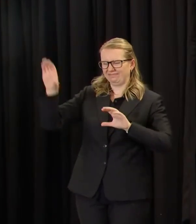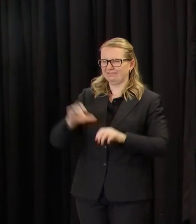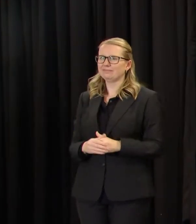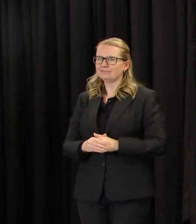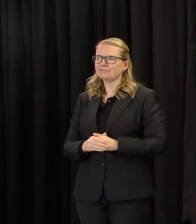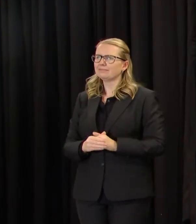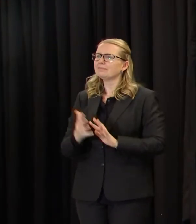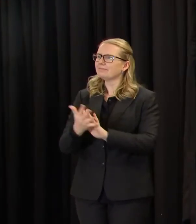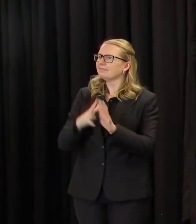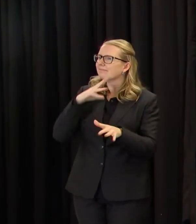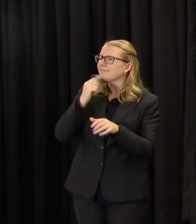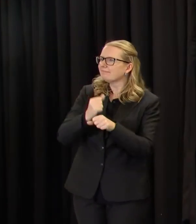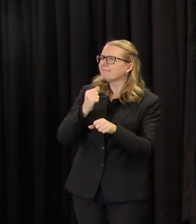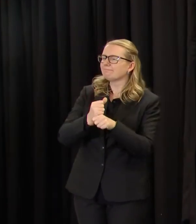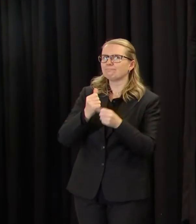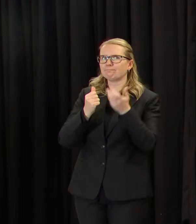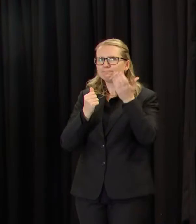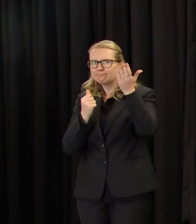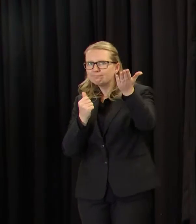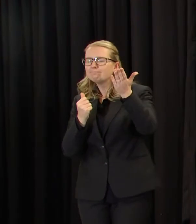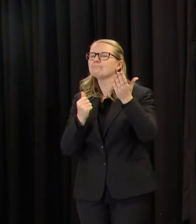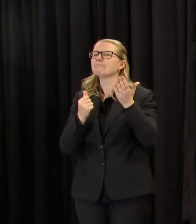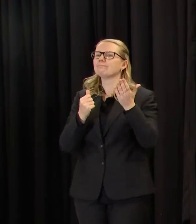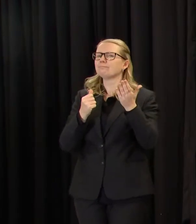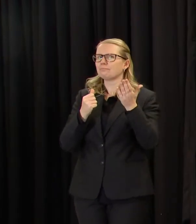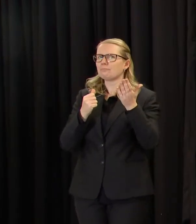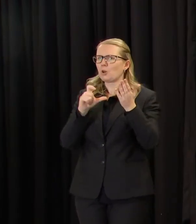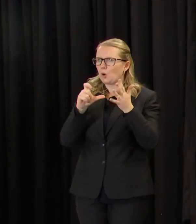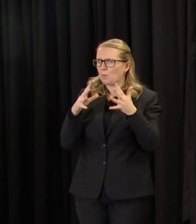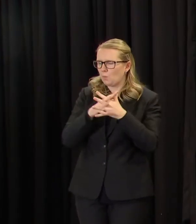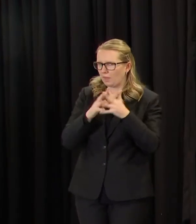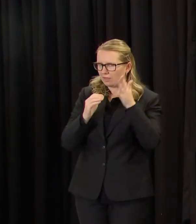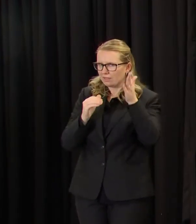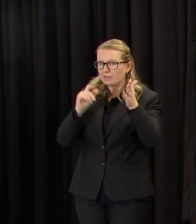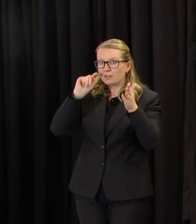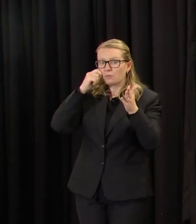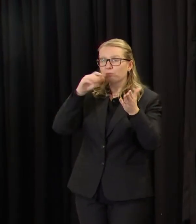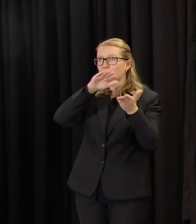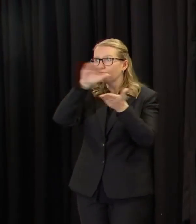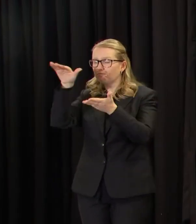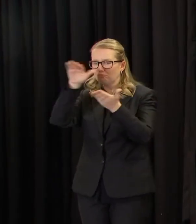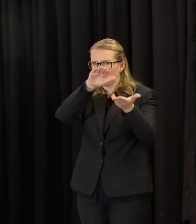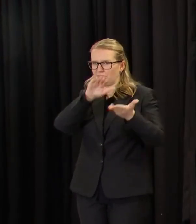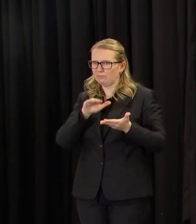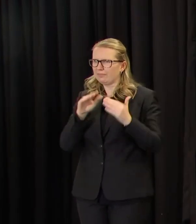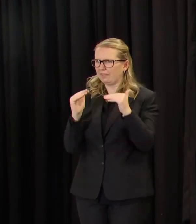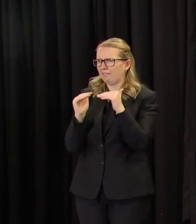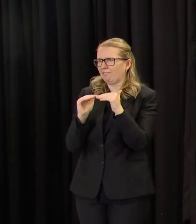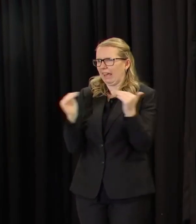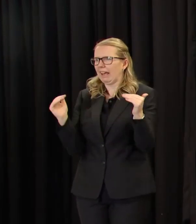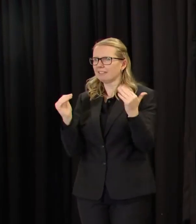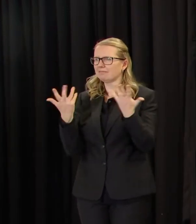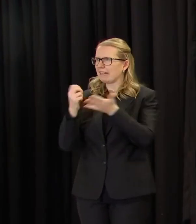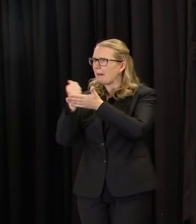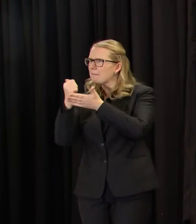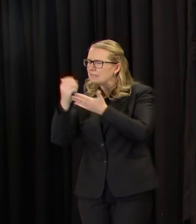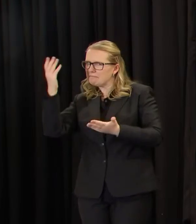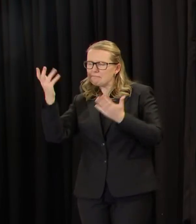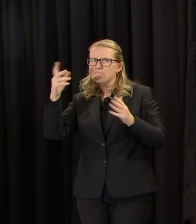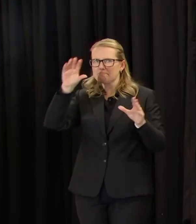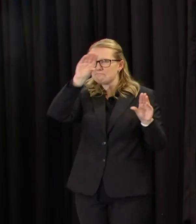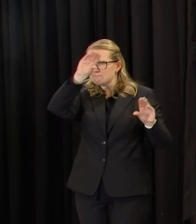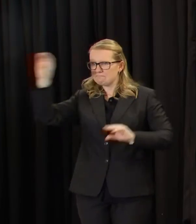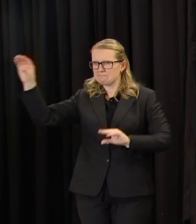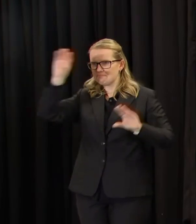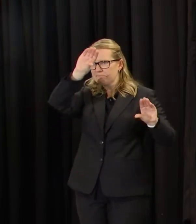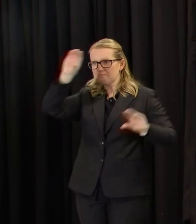send them out in using the fairest method. Look, if circumstances change, then you know